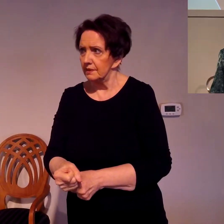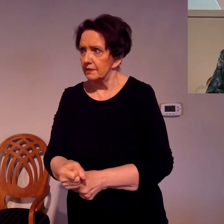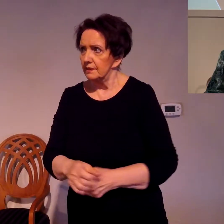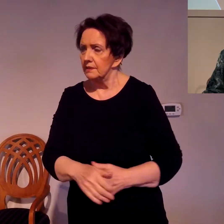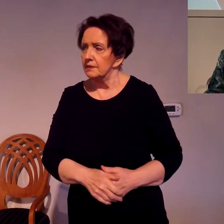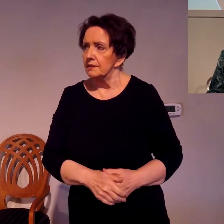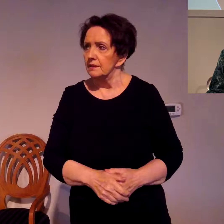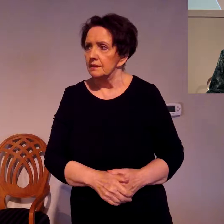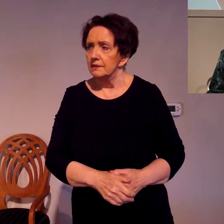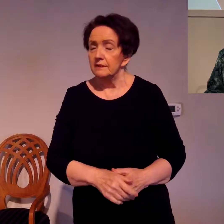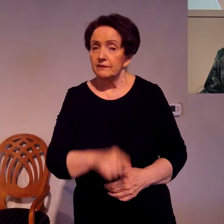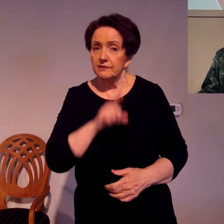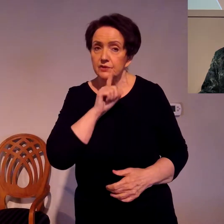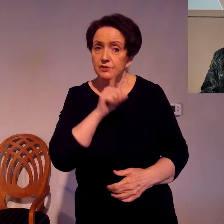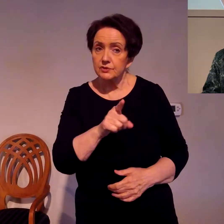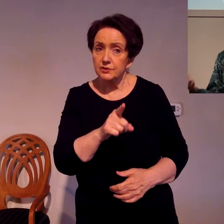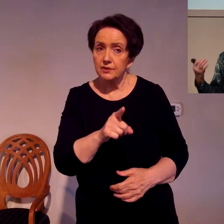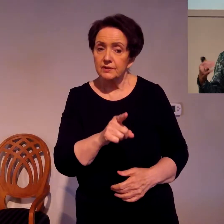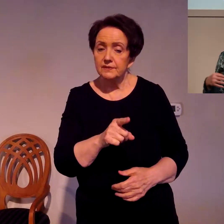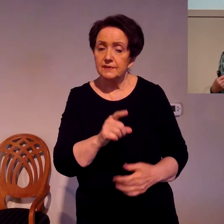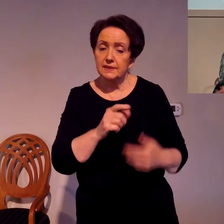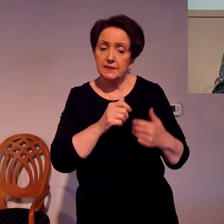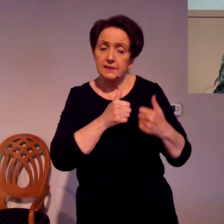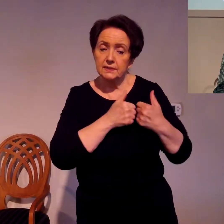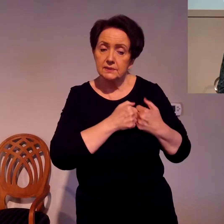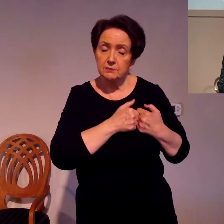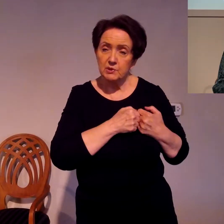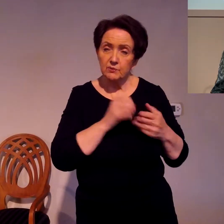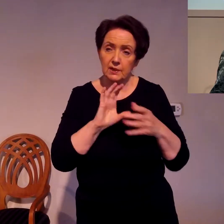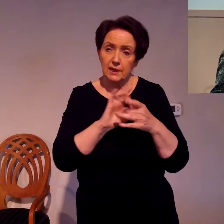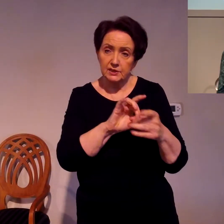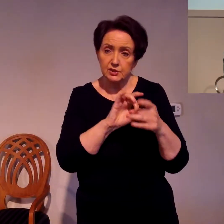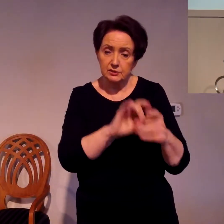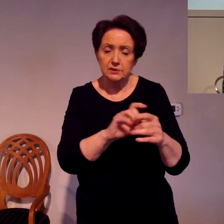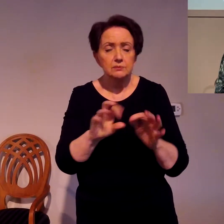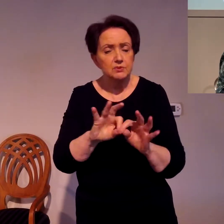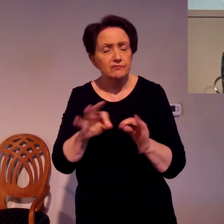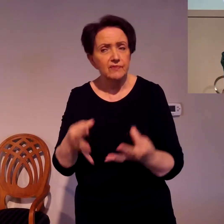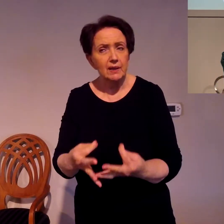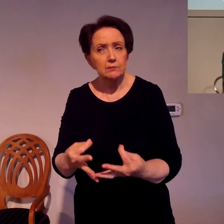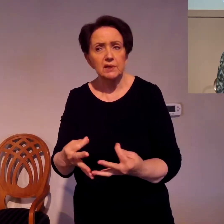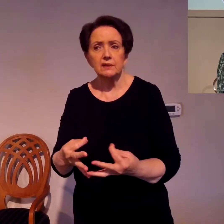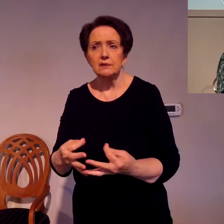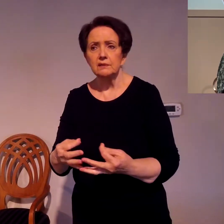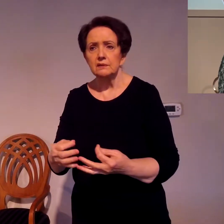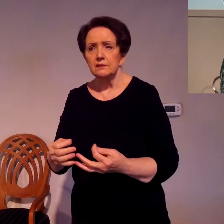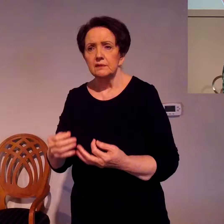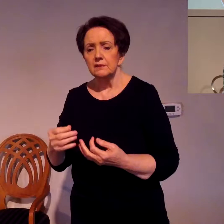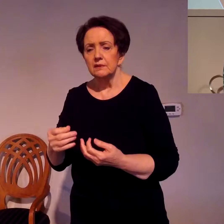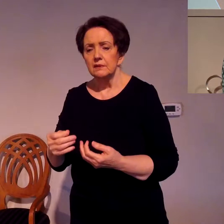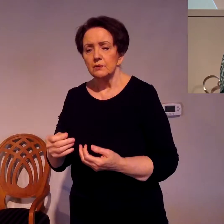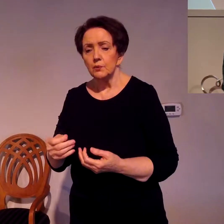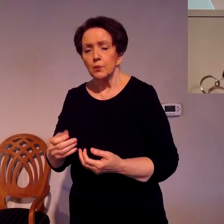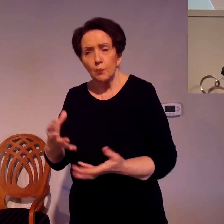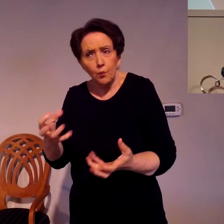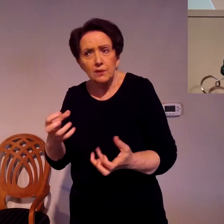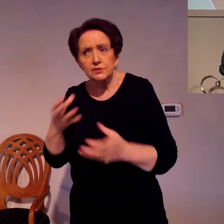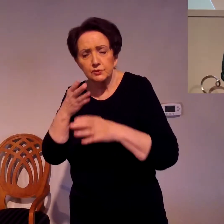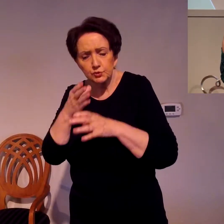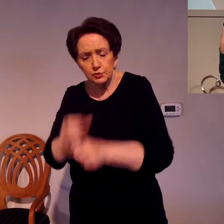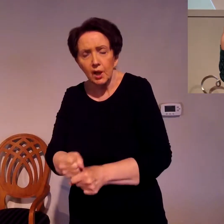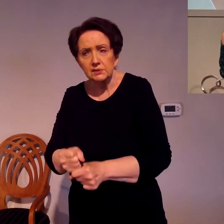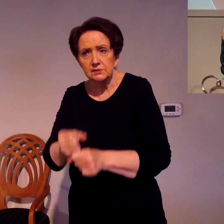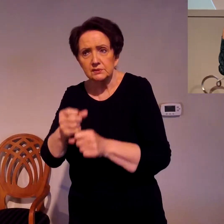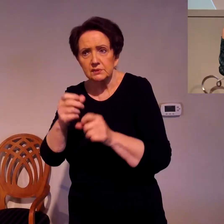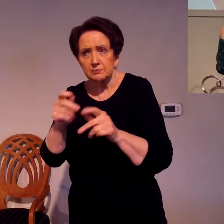Now, granted, in our most intimate relationships and with our family and our close people, we do actually want to trust that person. And